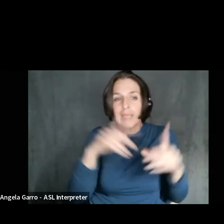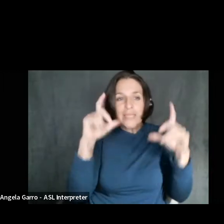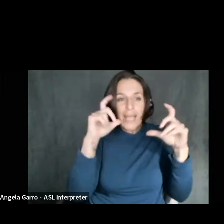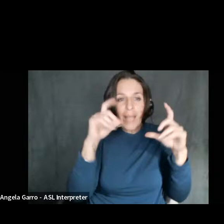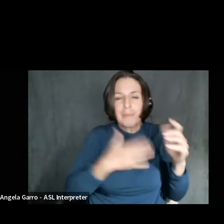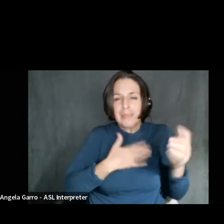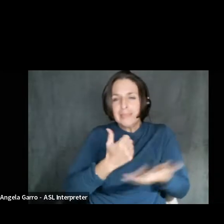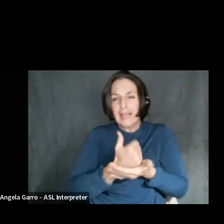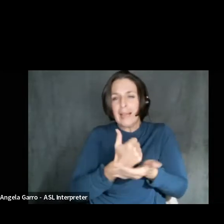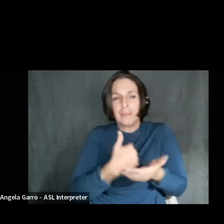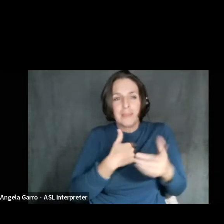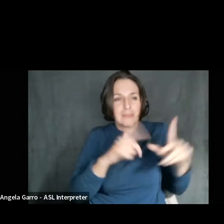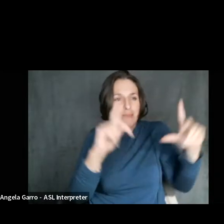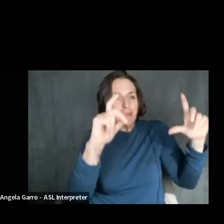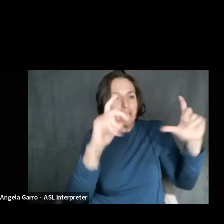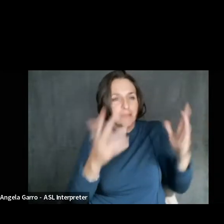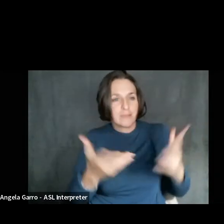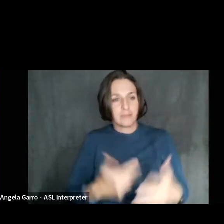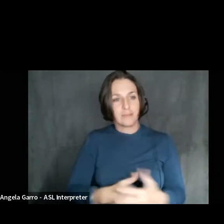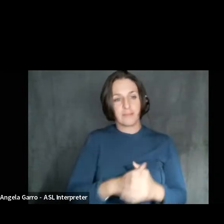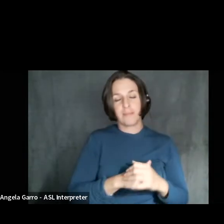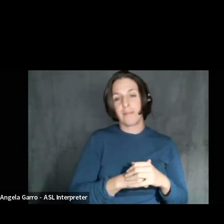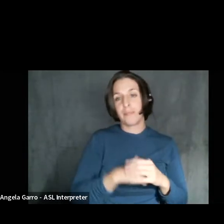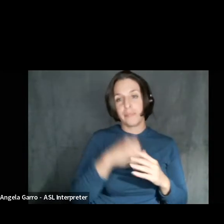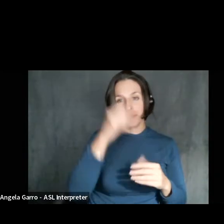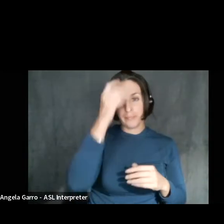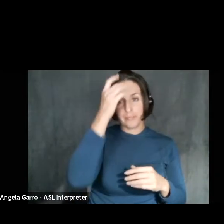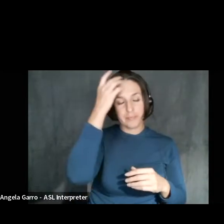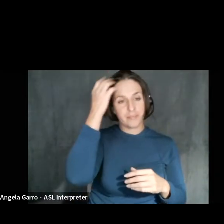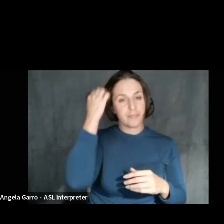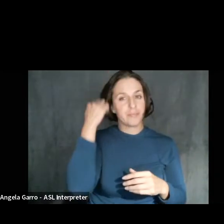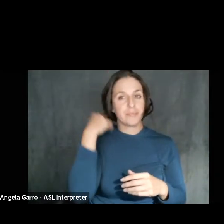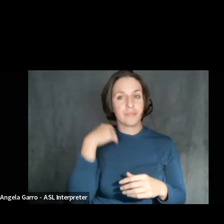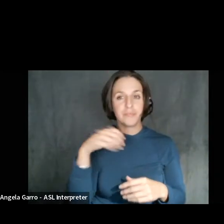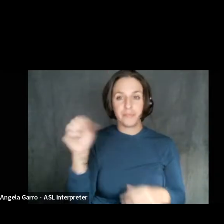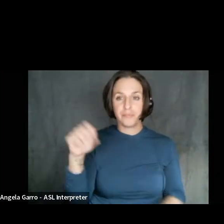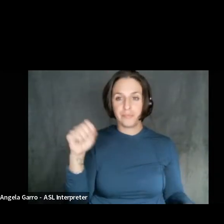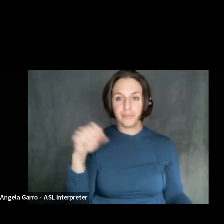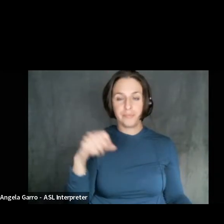quick? Thank you, Laylee. Yeah. Okay. Yeah.